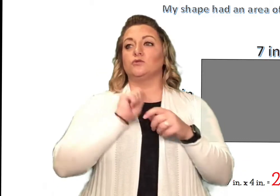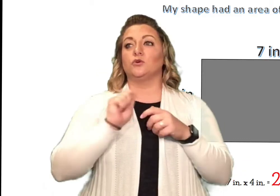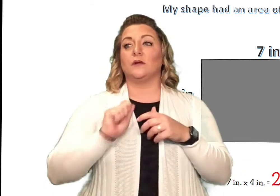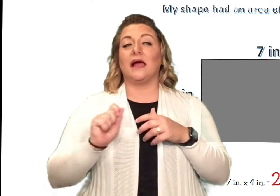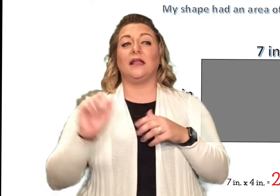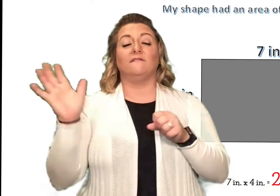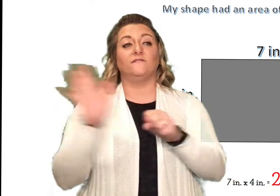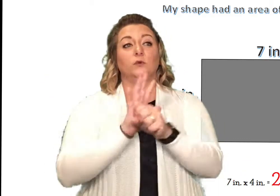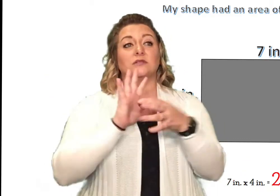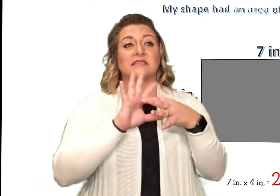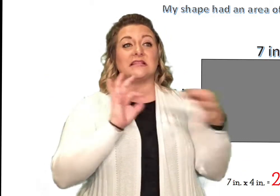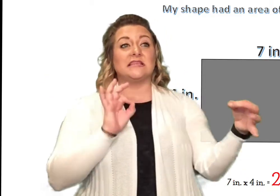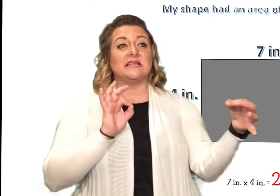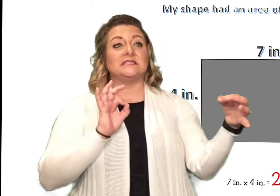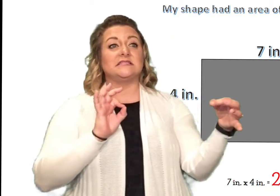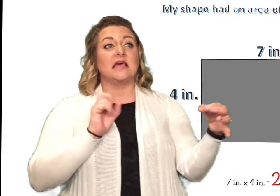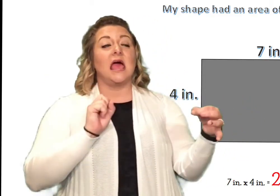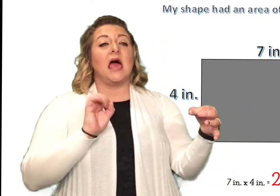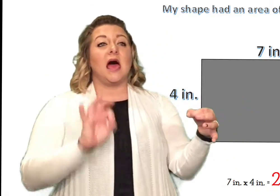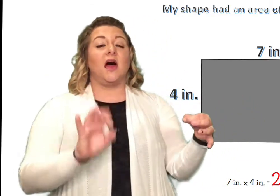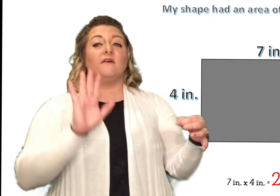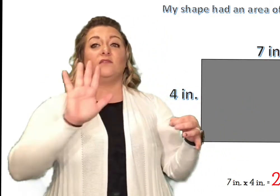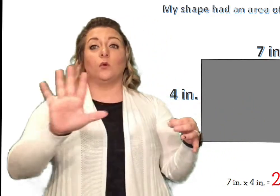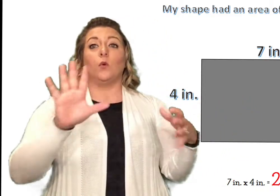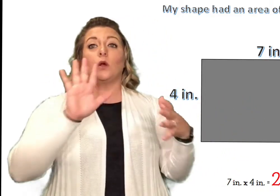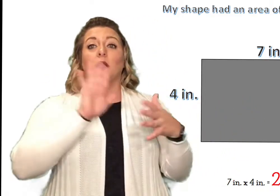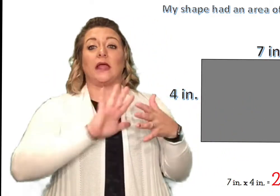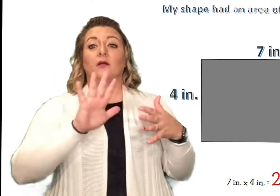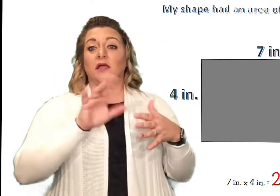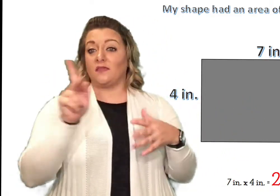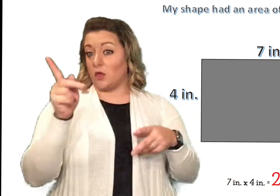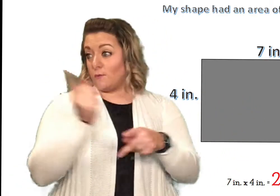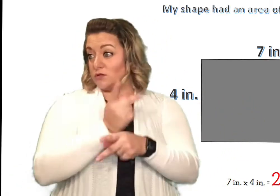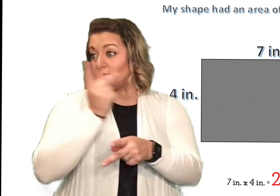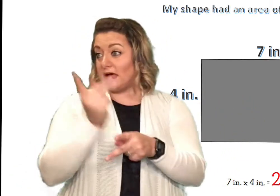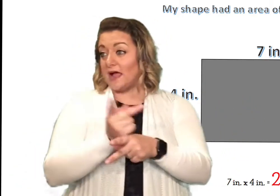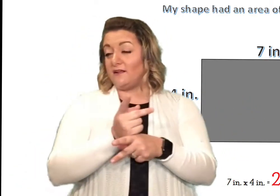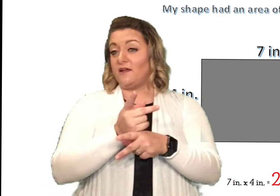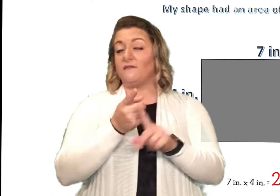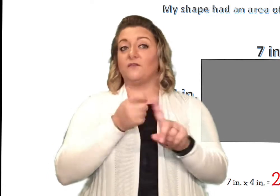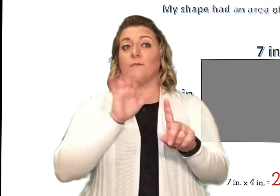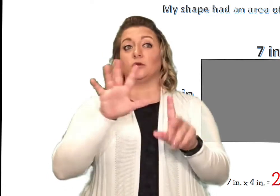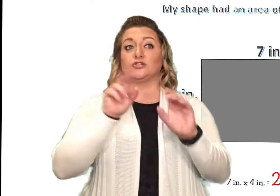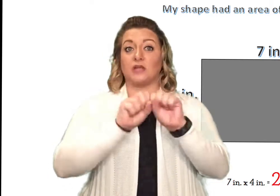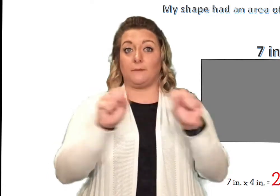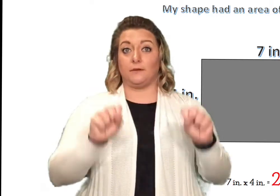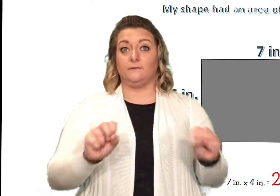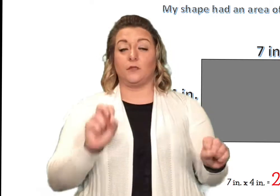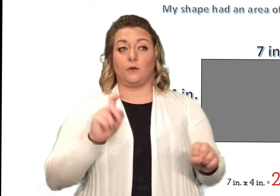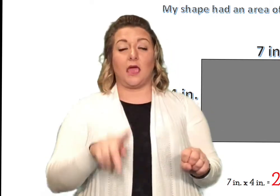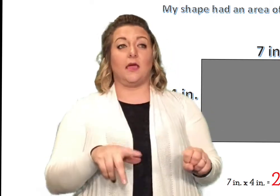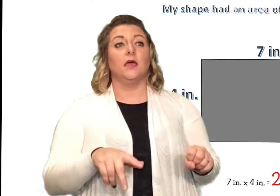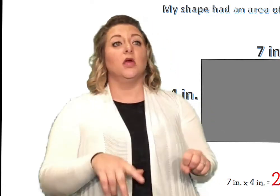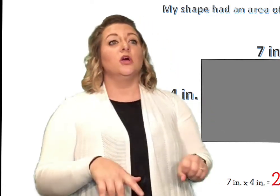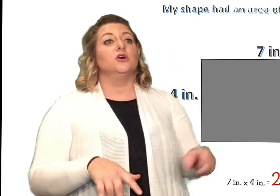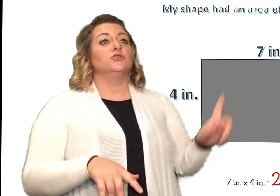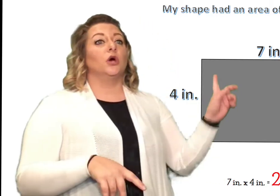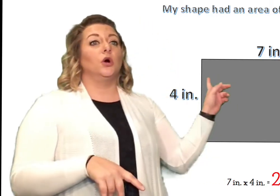to write a full sentence of your area that you multiplied from your shape. Okay?